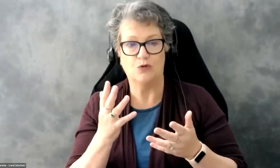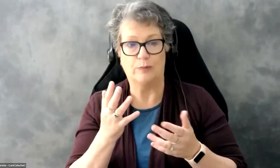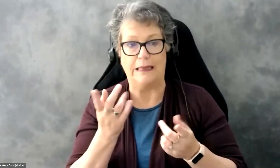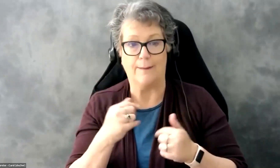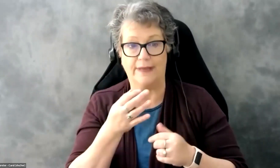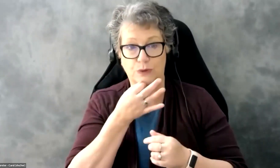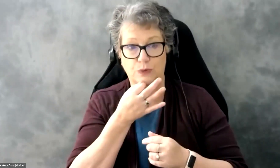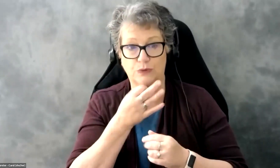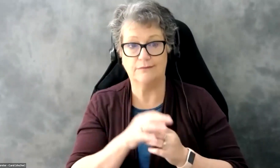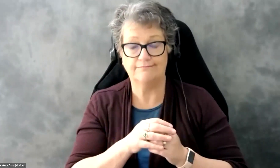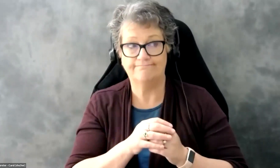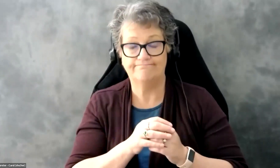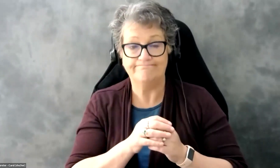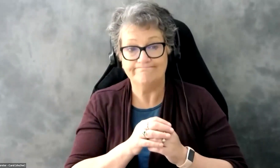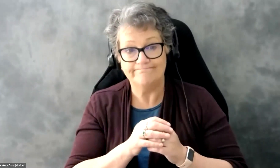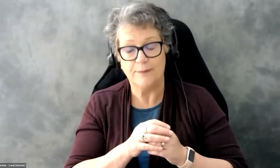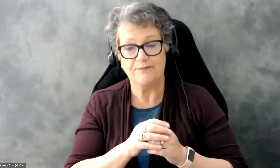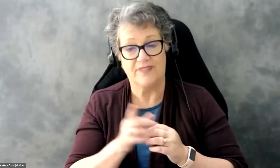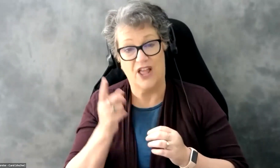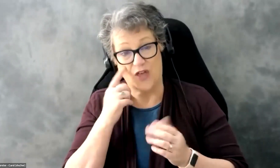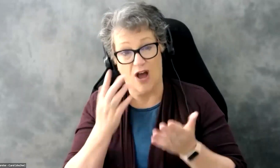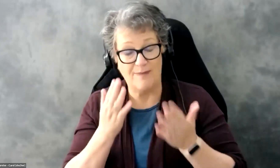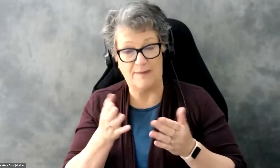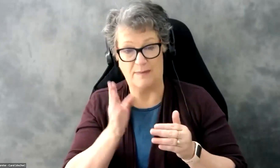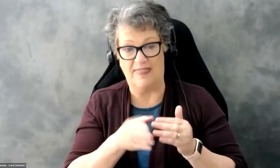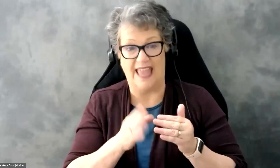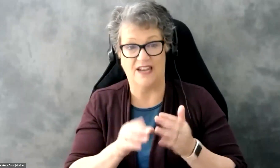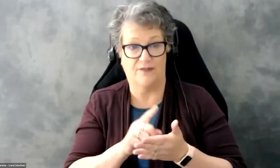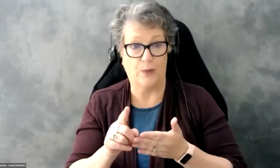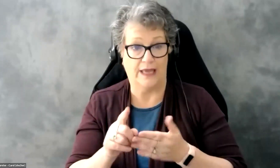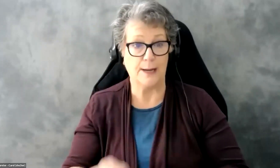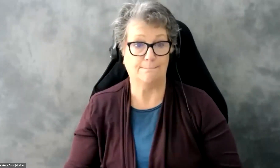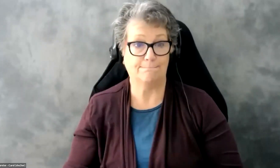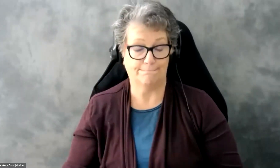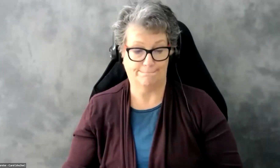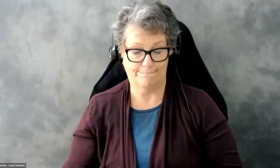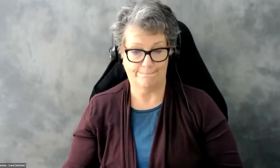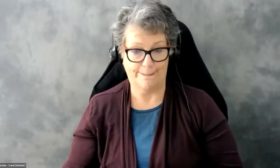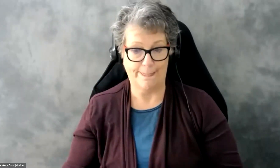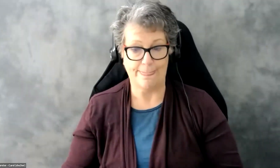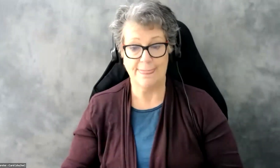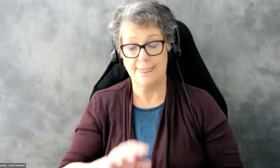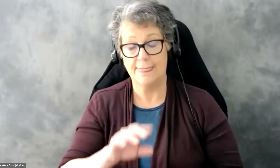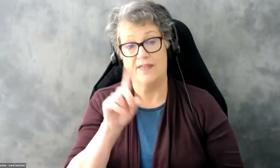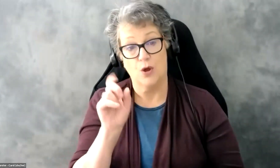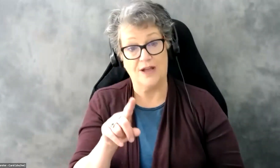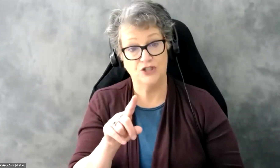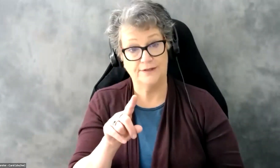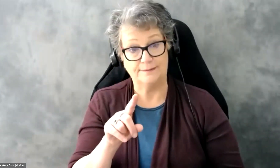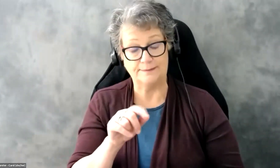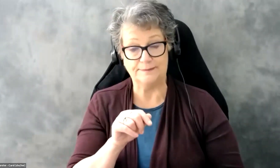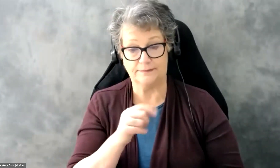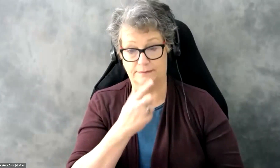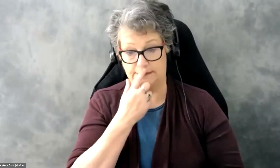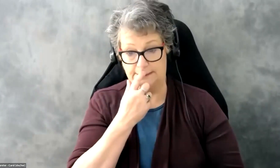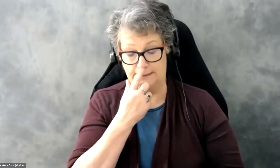forthcoming. Hopefully, he thought maybe by the end of this week. And the question is whether